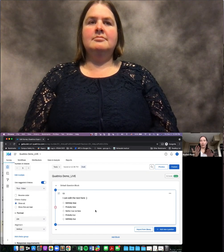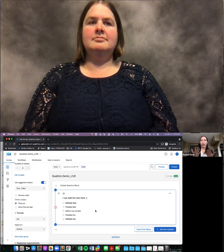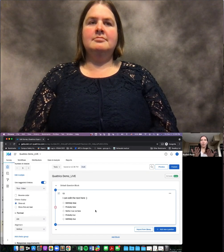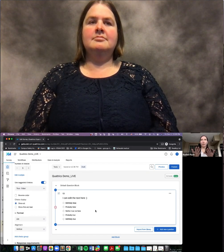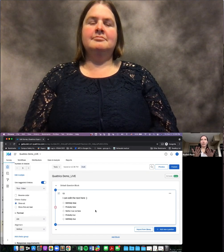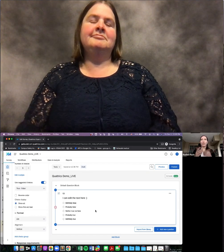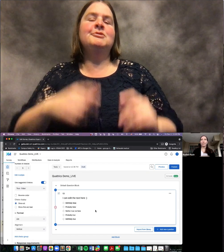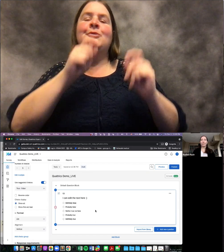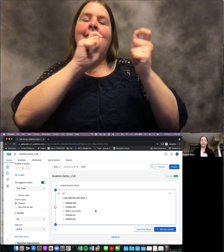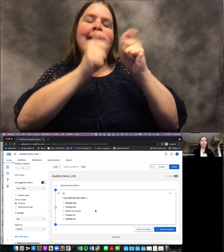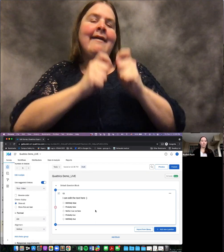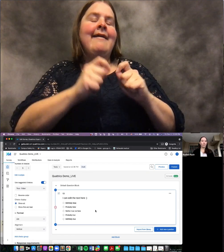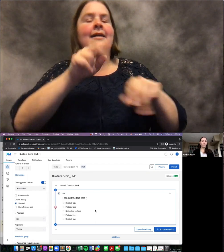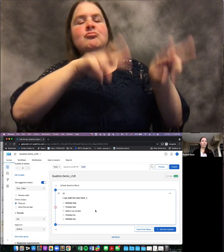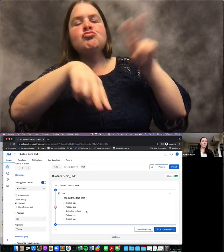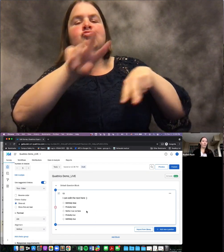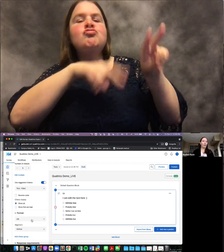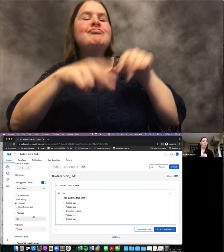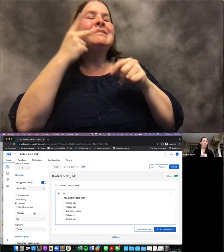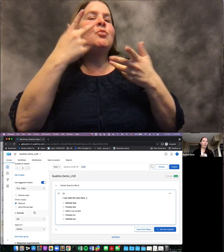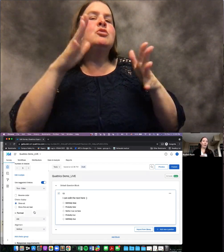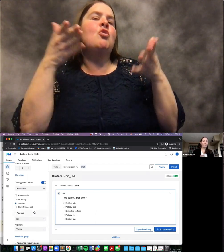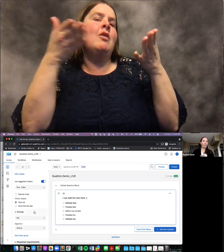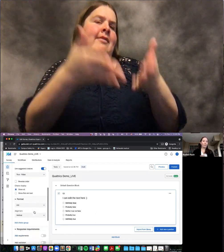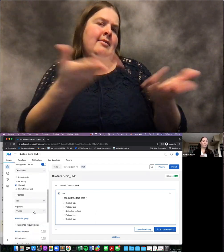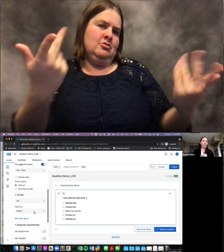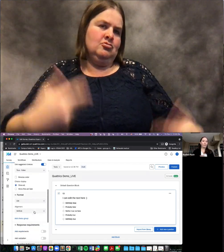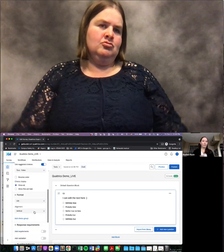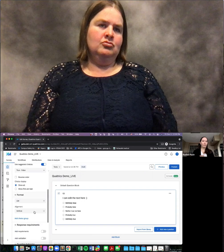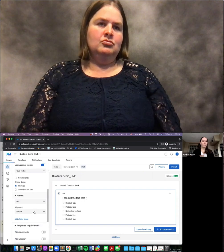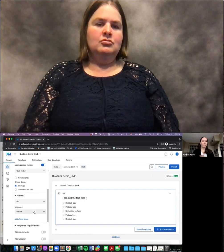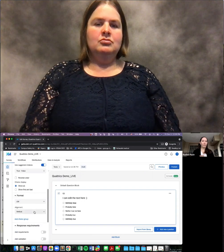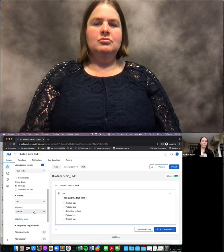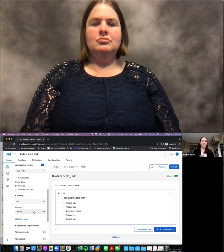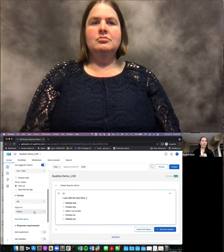You can play around with these. Okay.